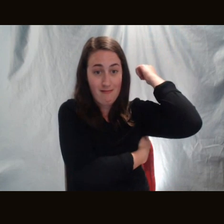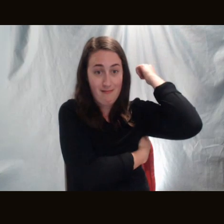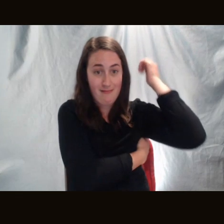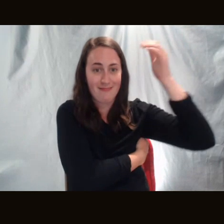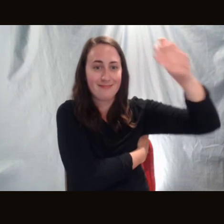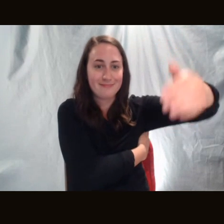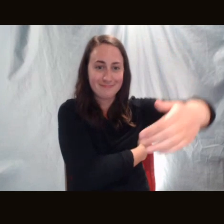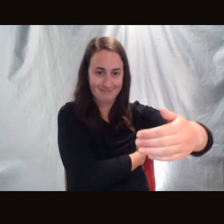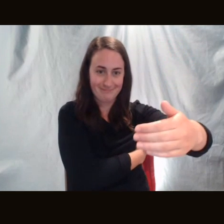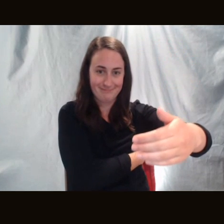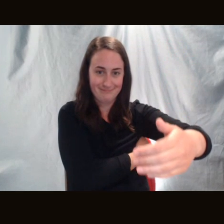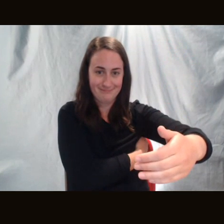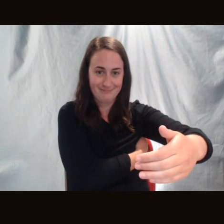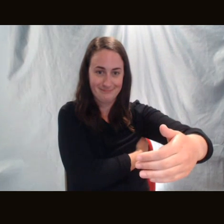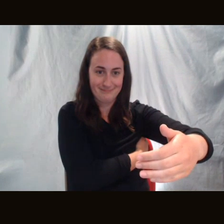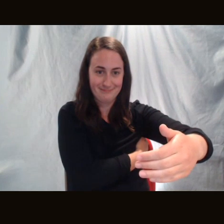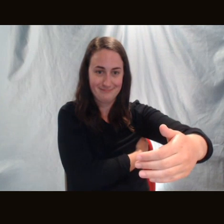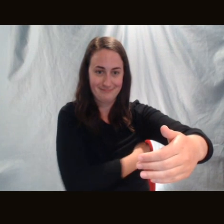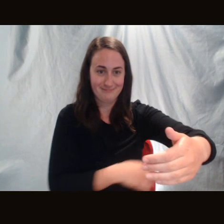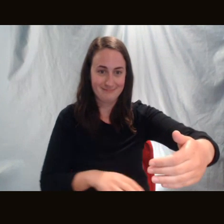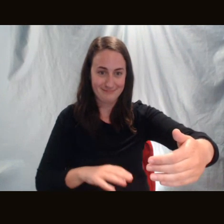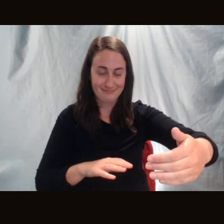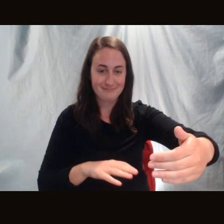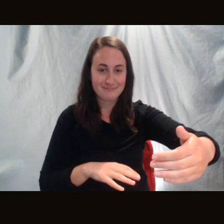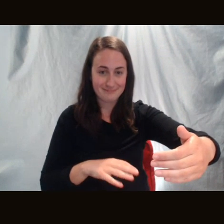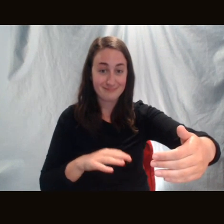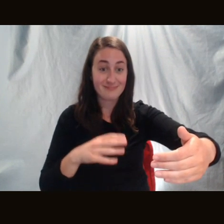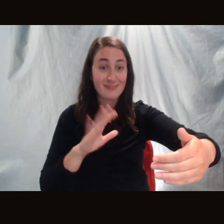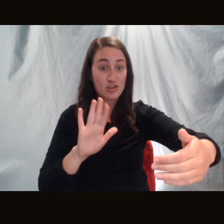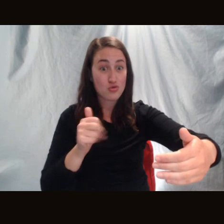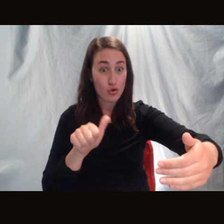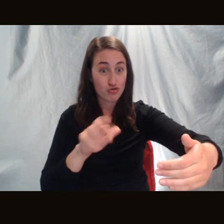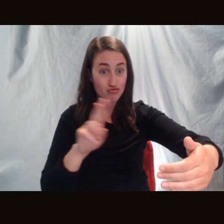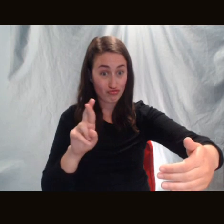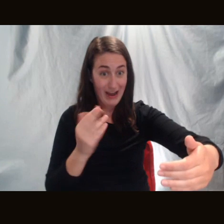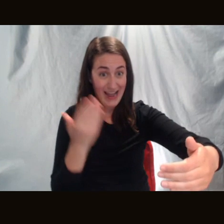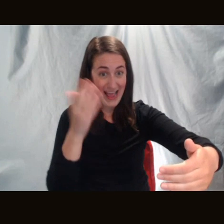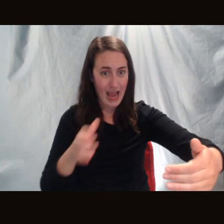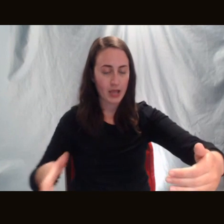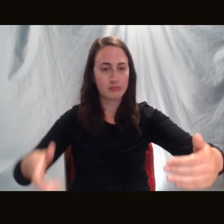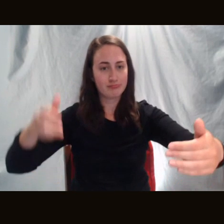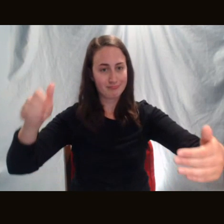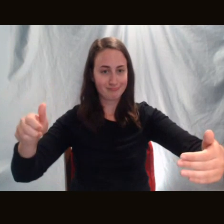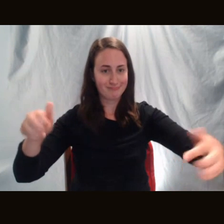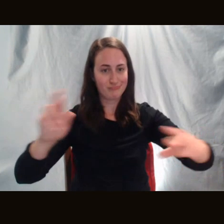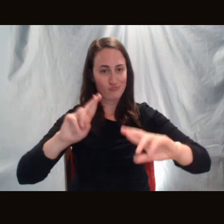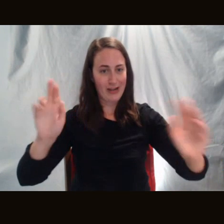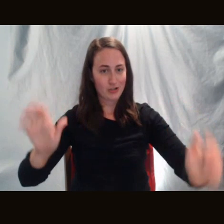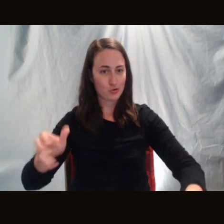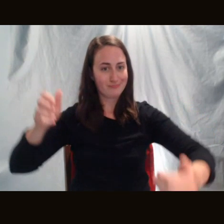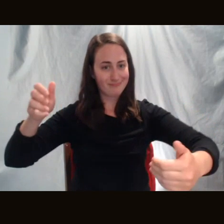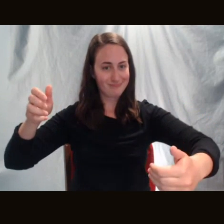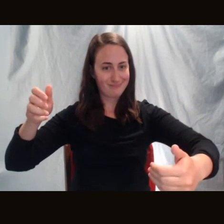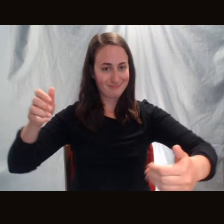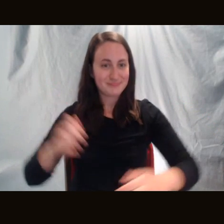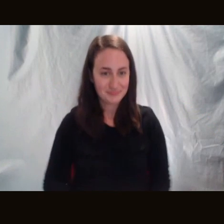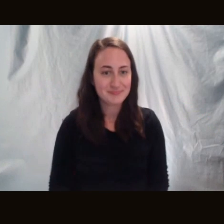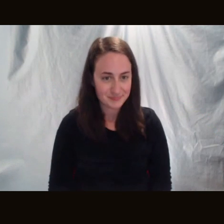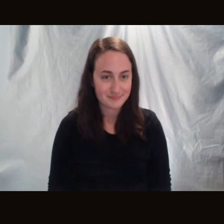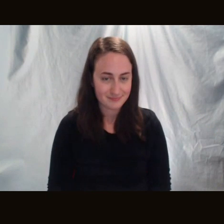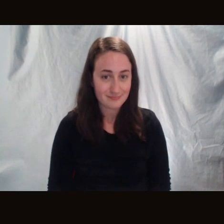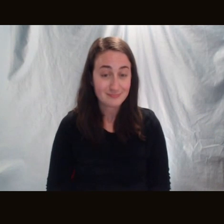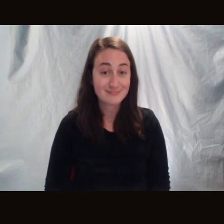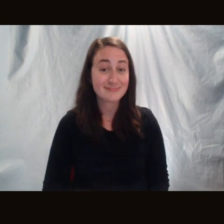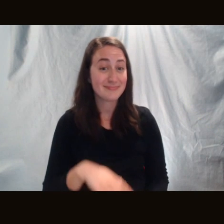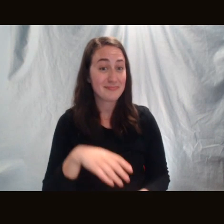your left, and then you're going to place your right hand into the presented hand. Now, by the way, I'm a mind